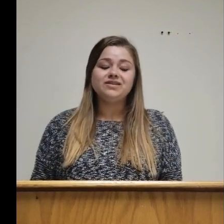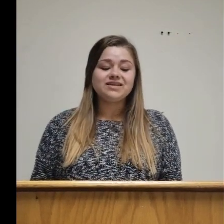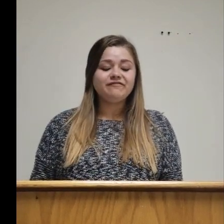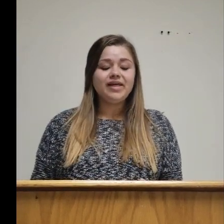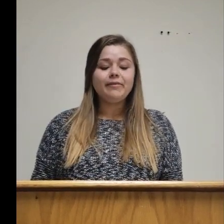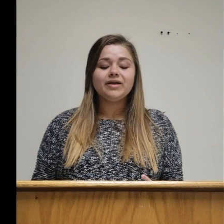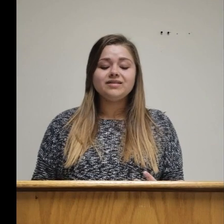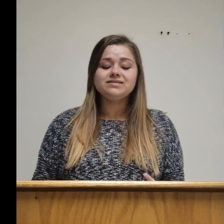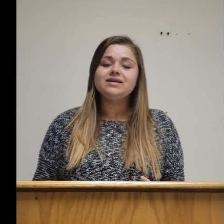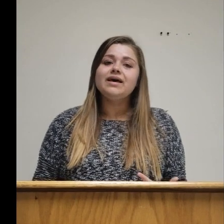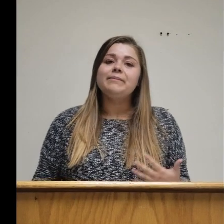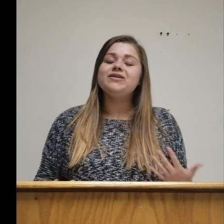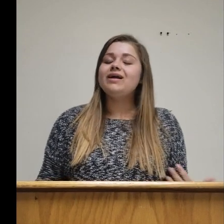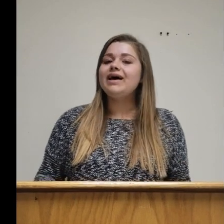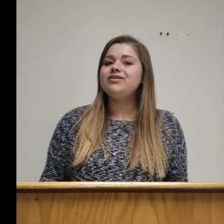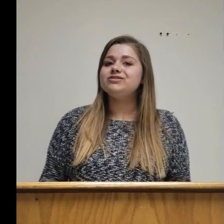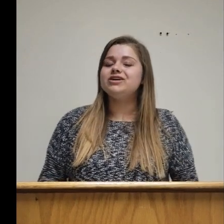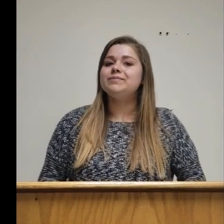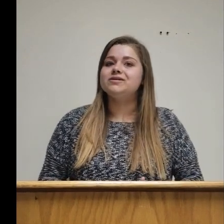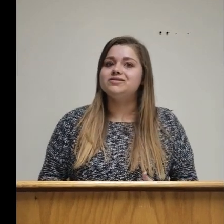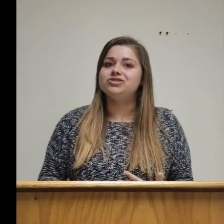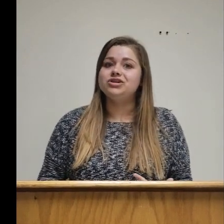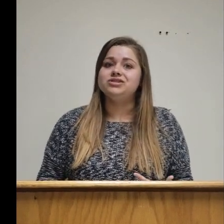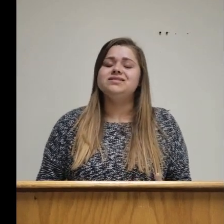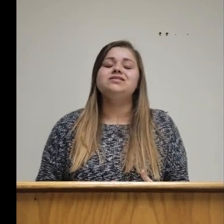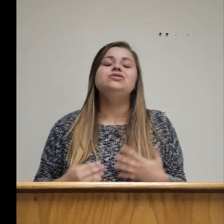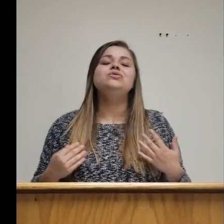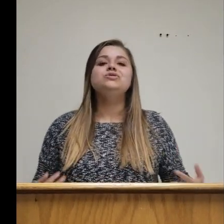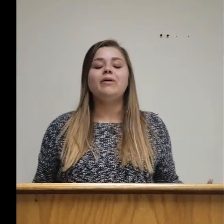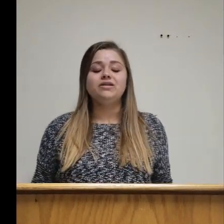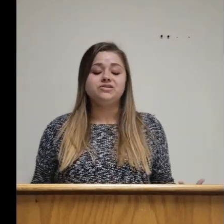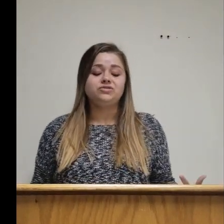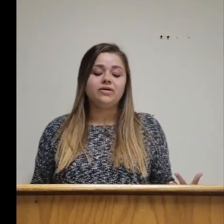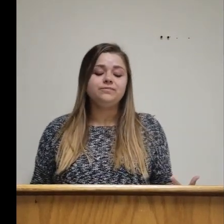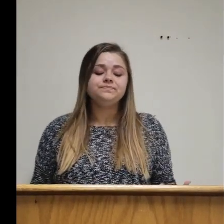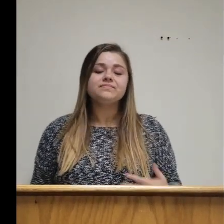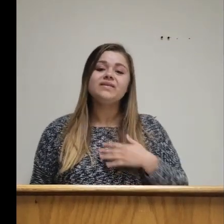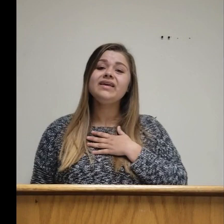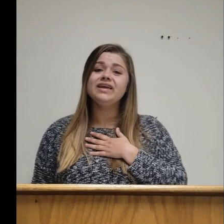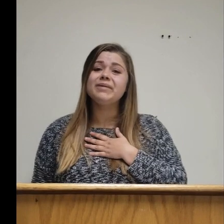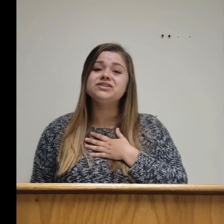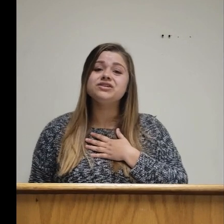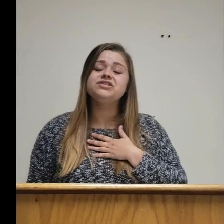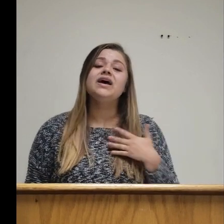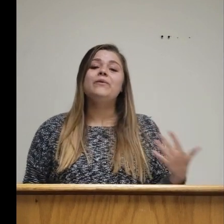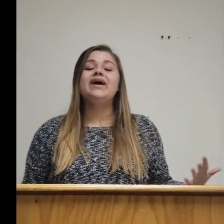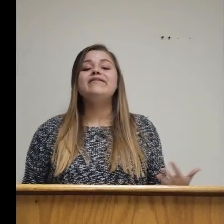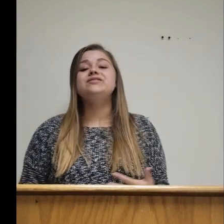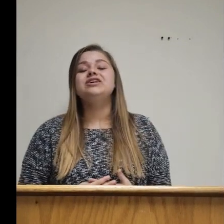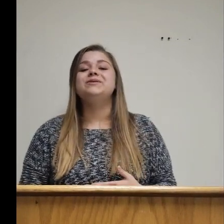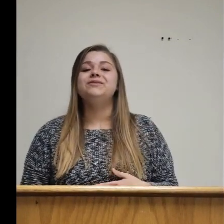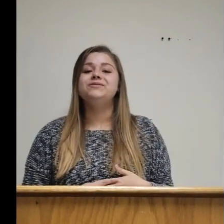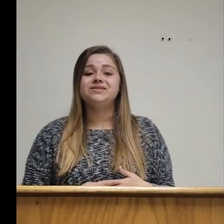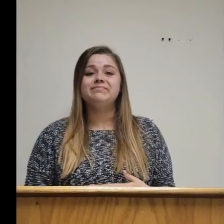communicate with the deaf play a part in this, but not having interpreters in churches is a huge part of the struggle. In my church, we